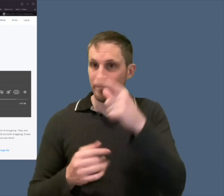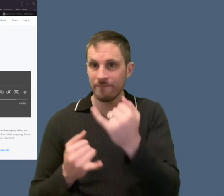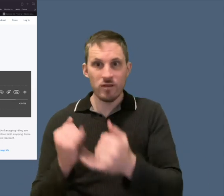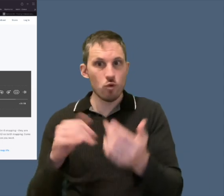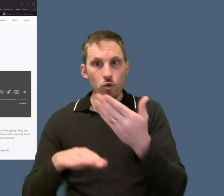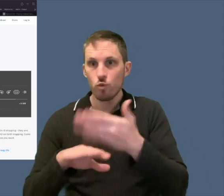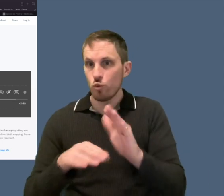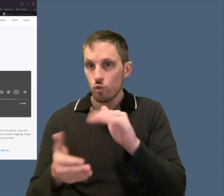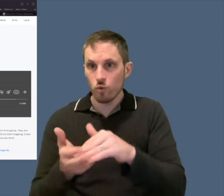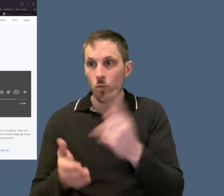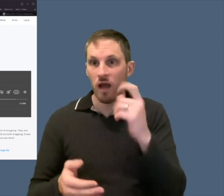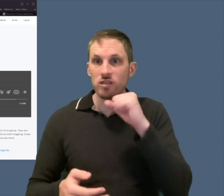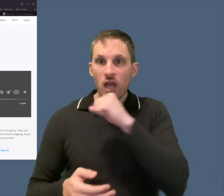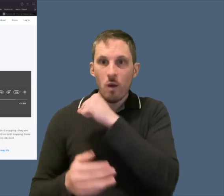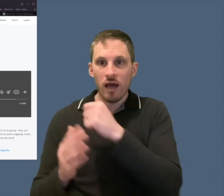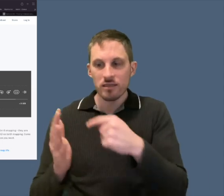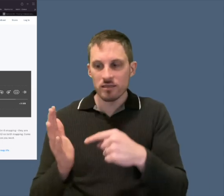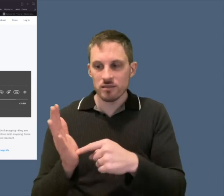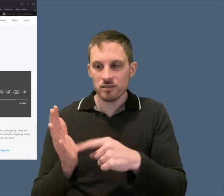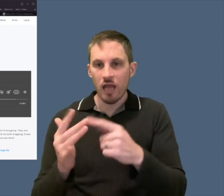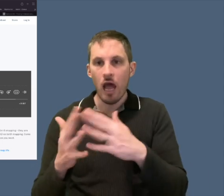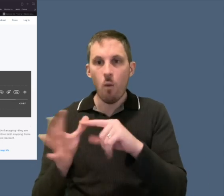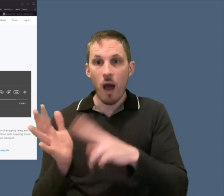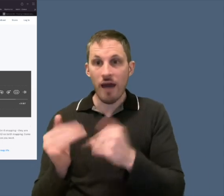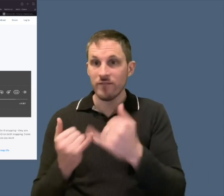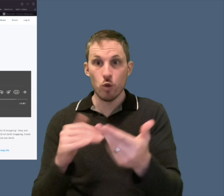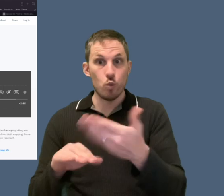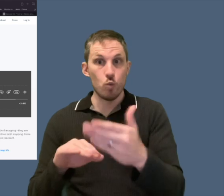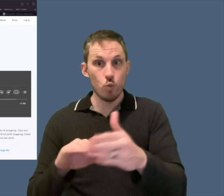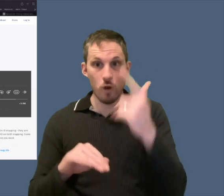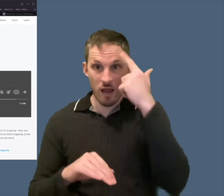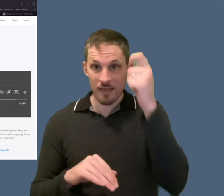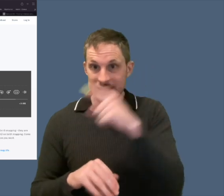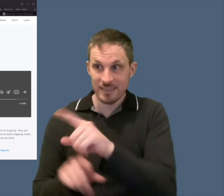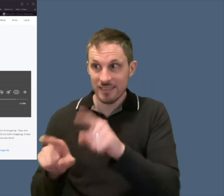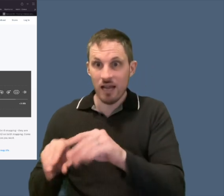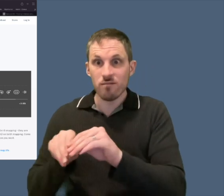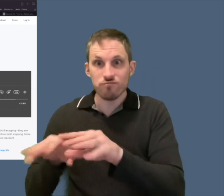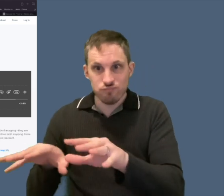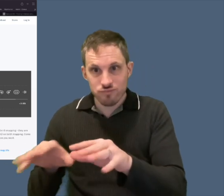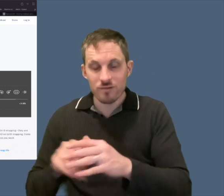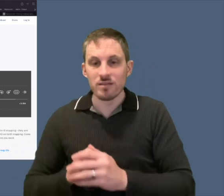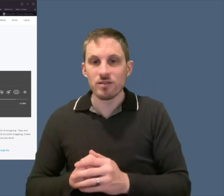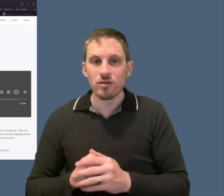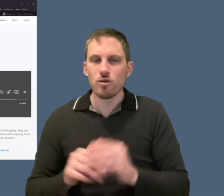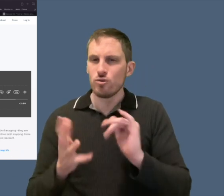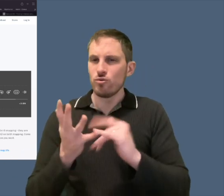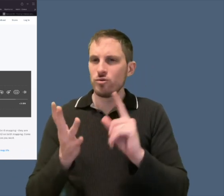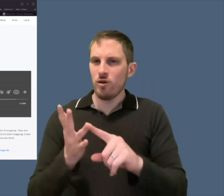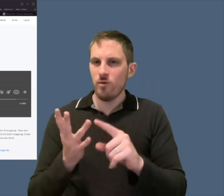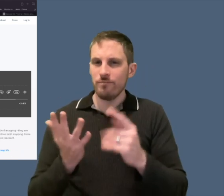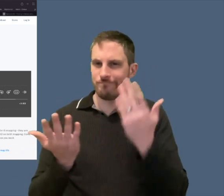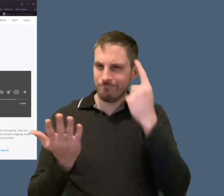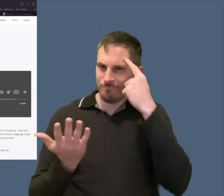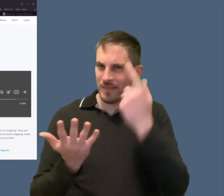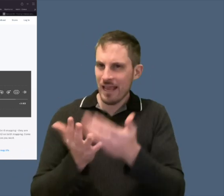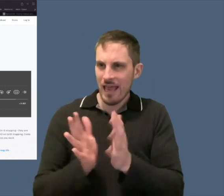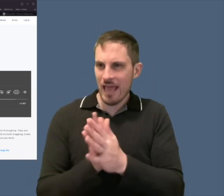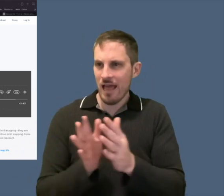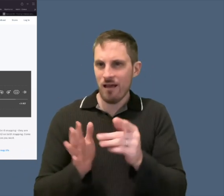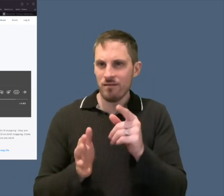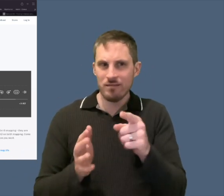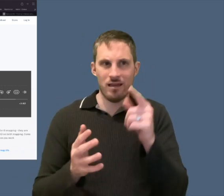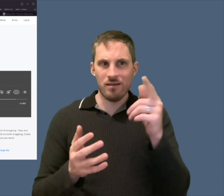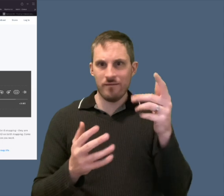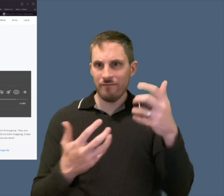And in Taiwan, where it's a novel idea, it's so new. And how does this translate into a